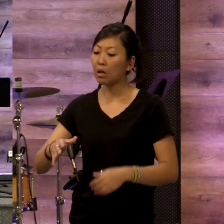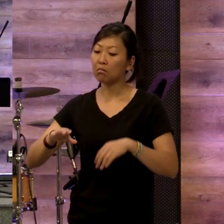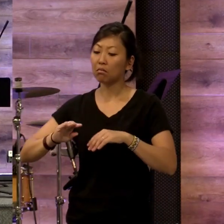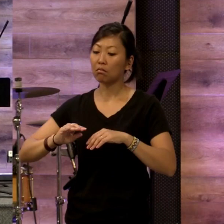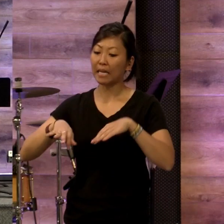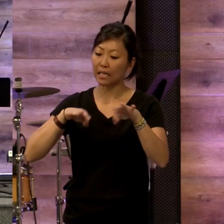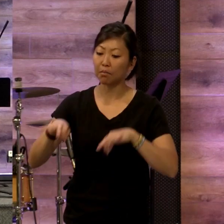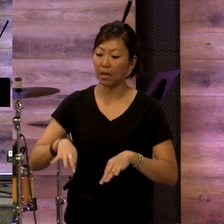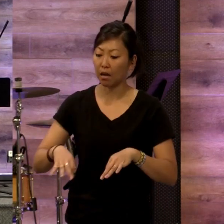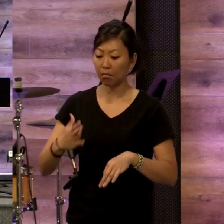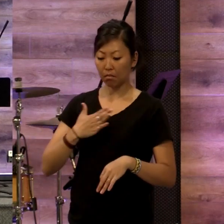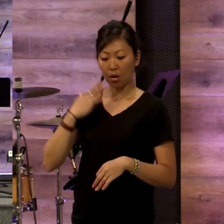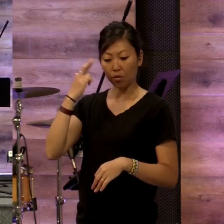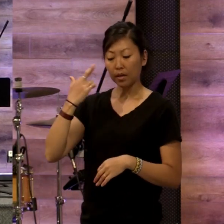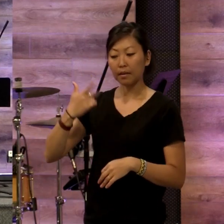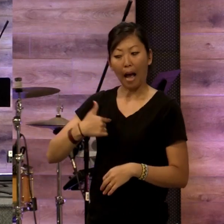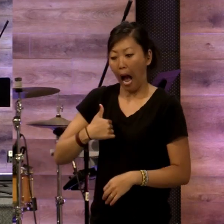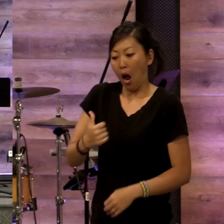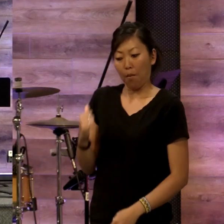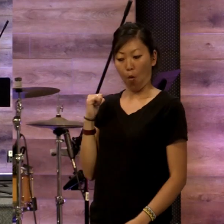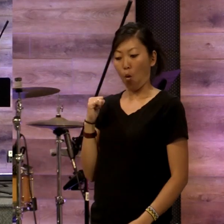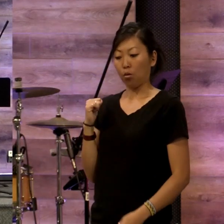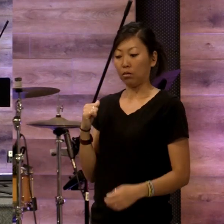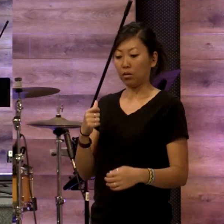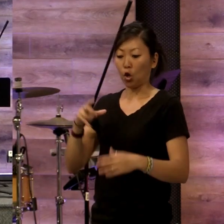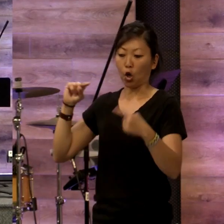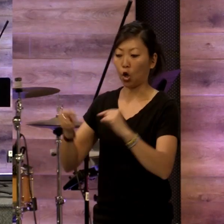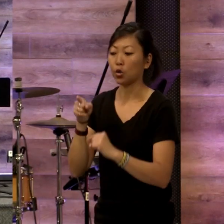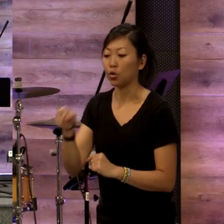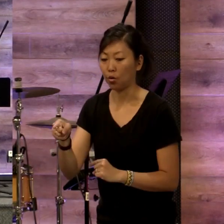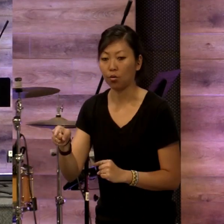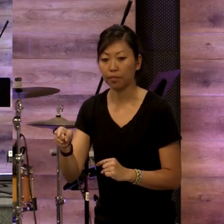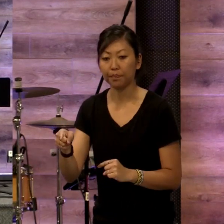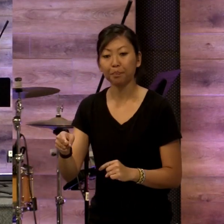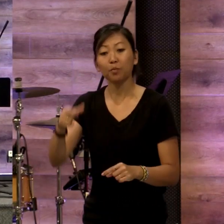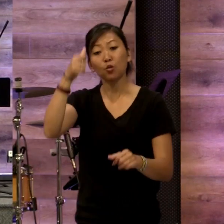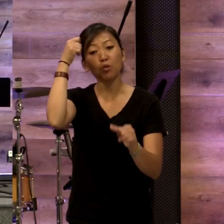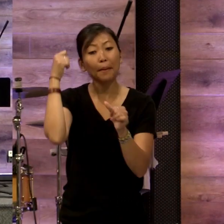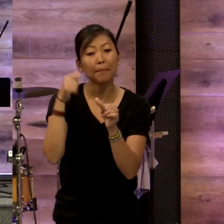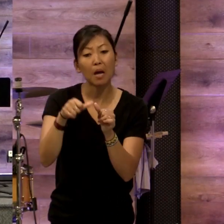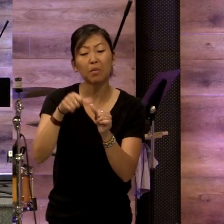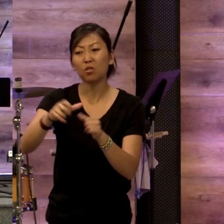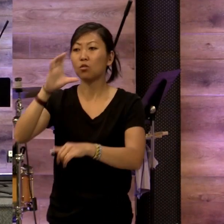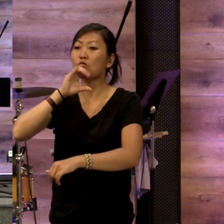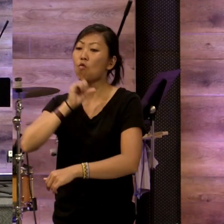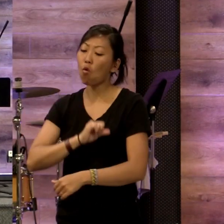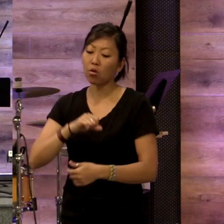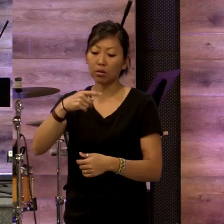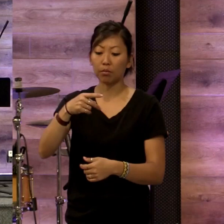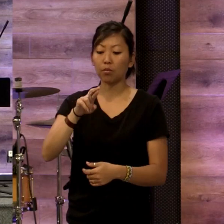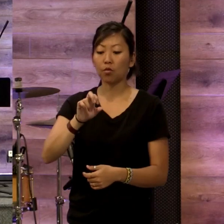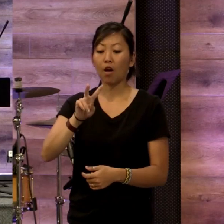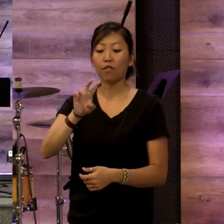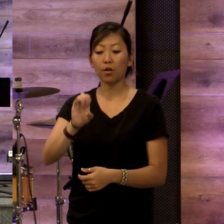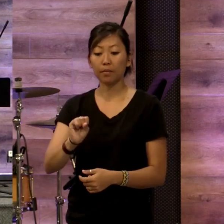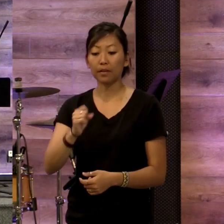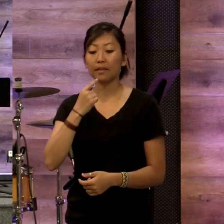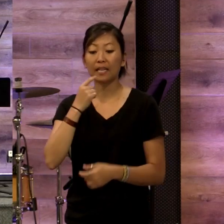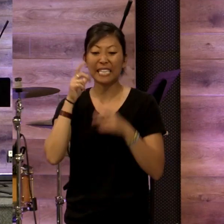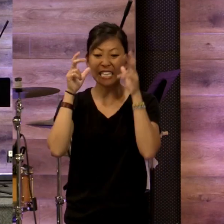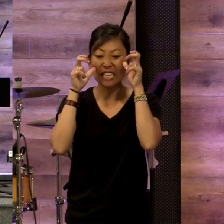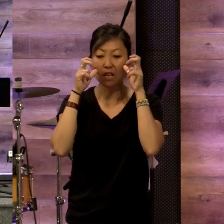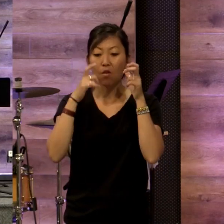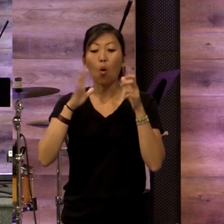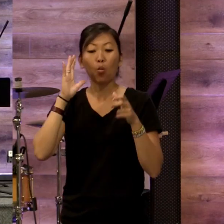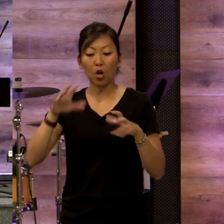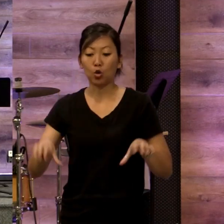But my hand shall not be against you. As the proverb of the ancients says, 'Out of the wicked comes wickedness,' but my